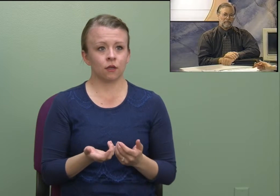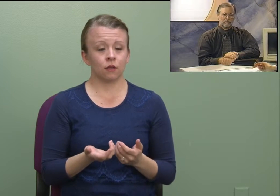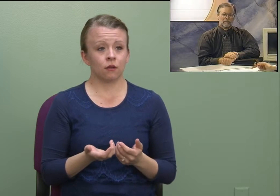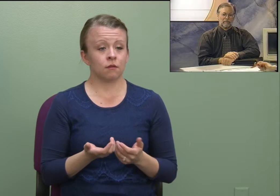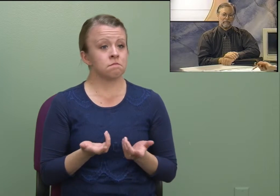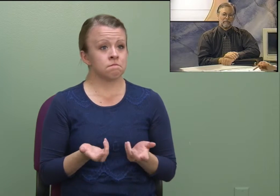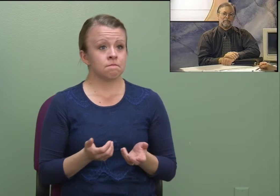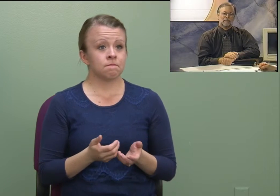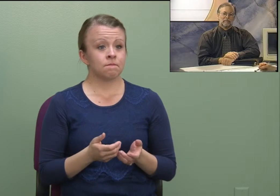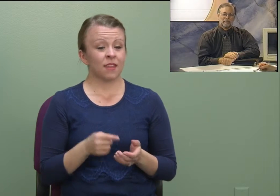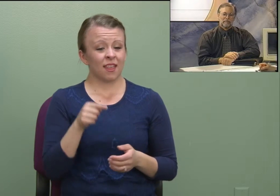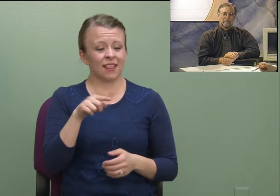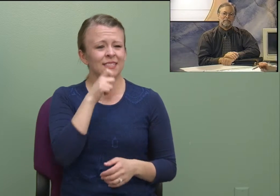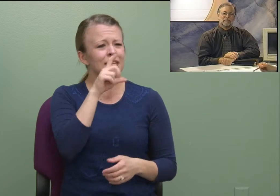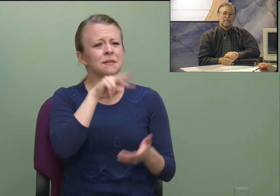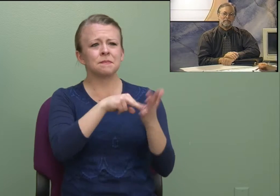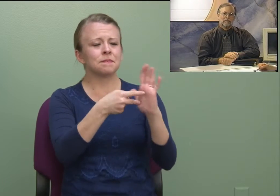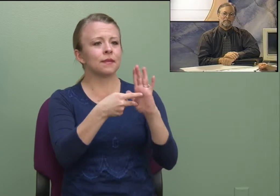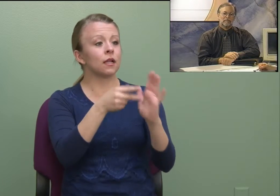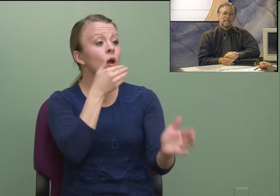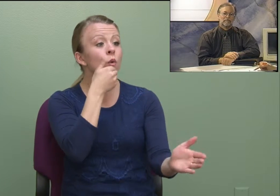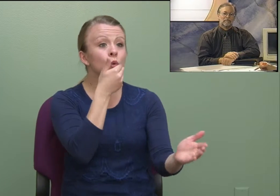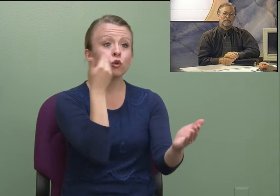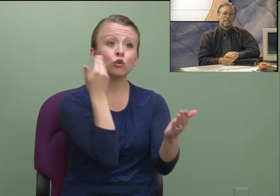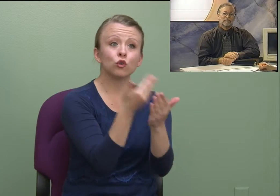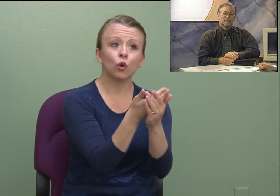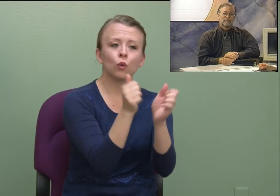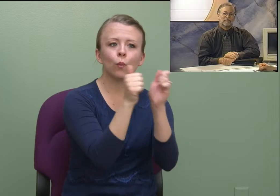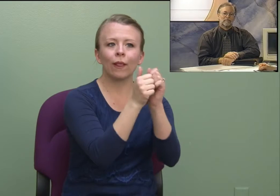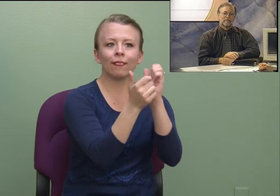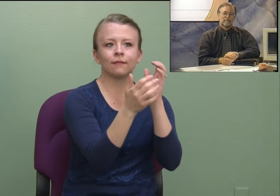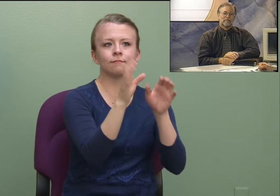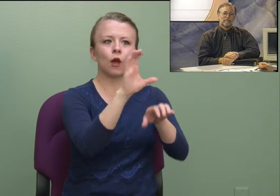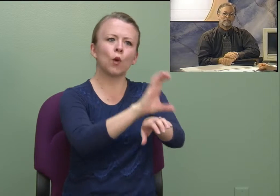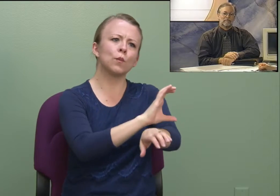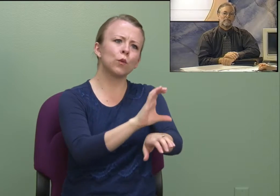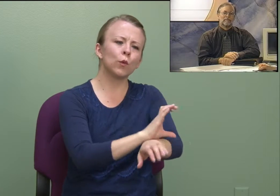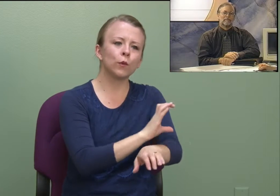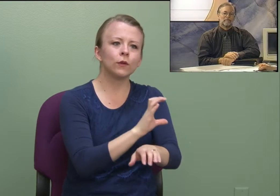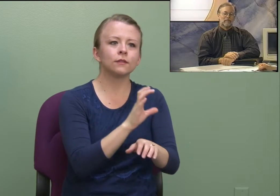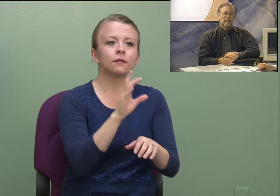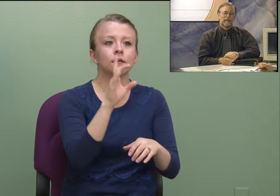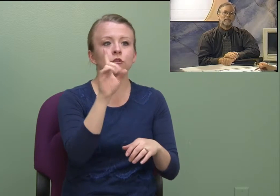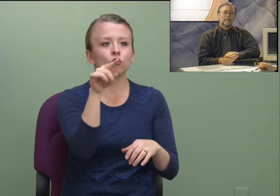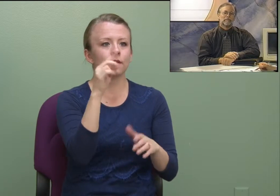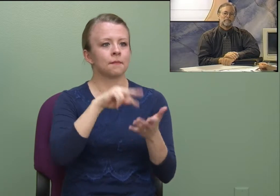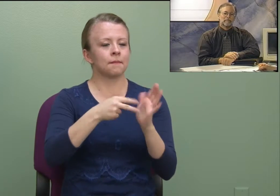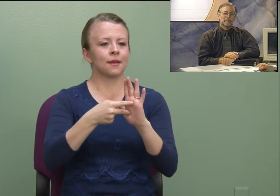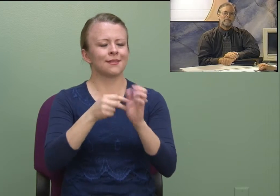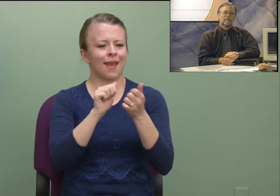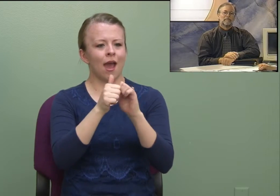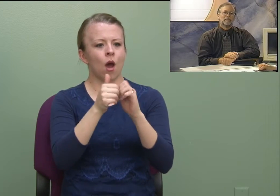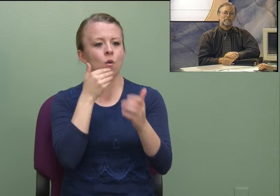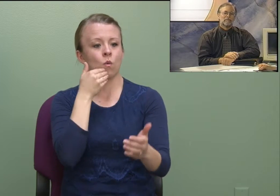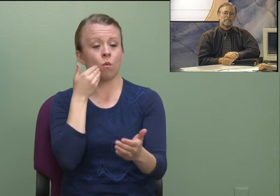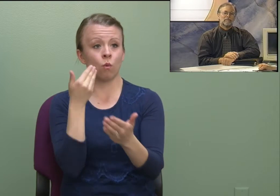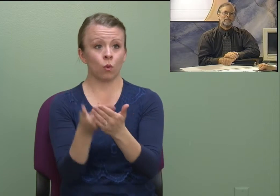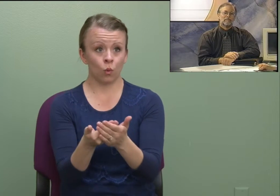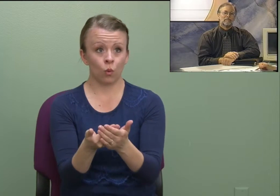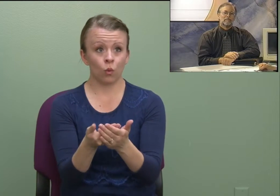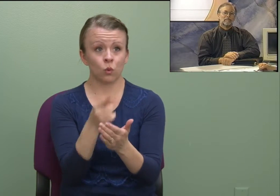And this doesn't mean how good you are at computers. This means how good you